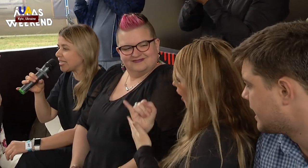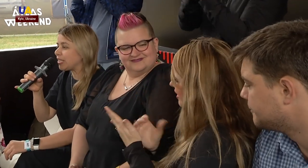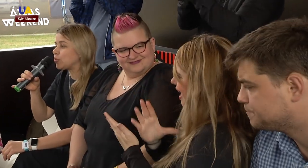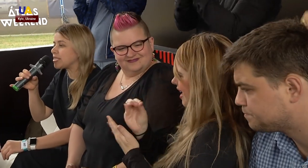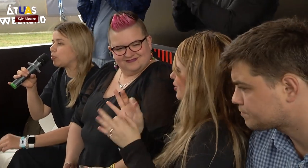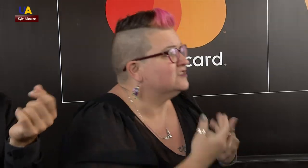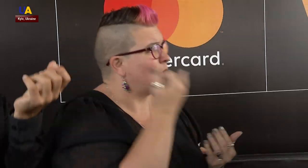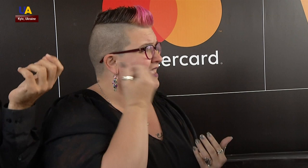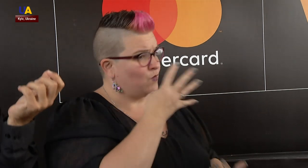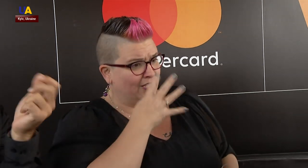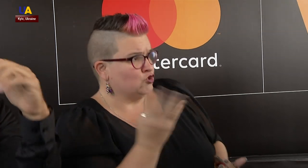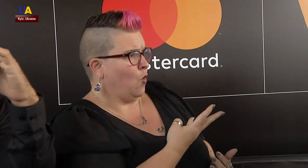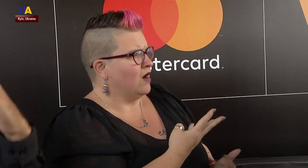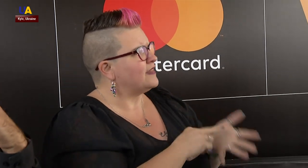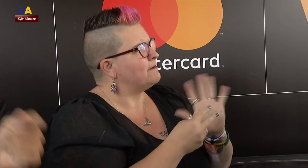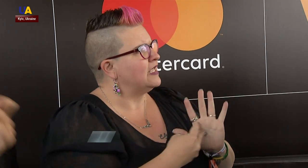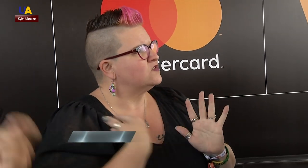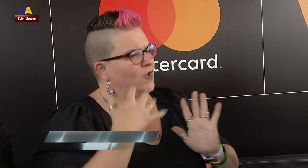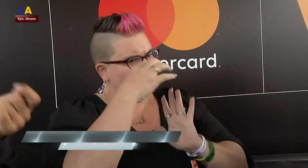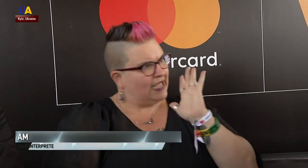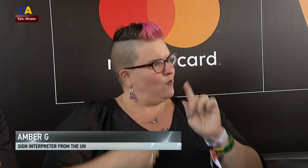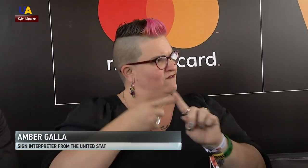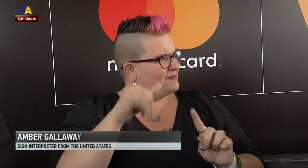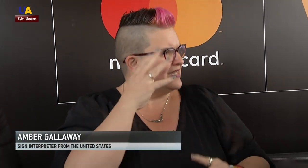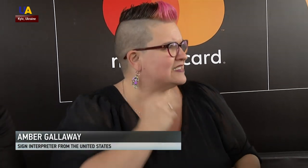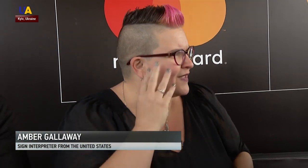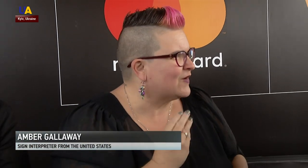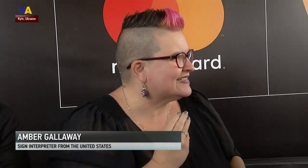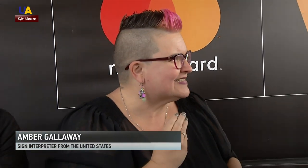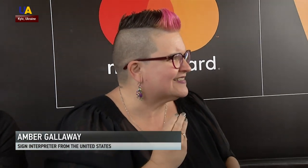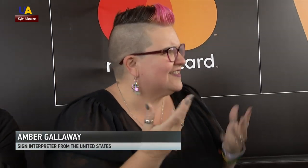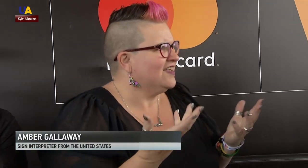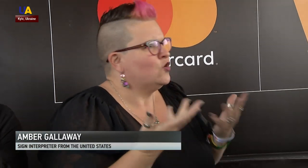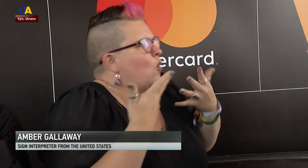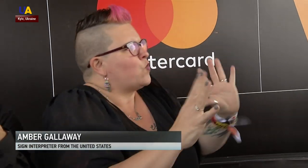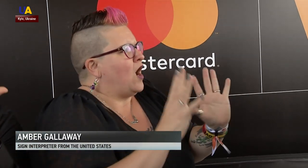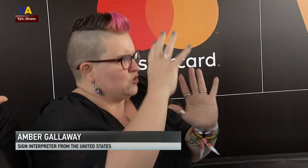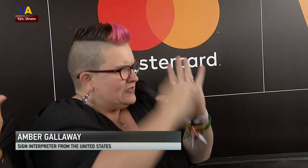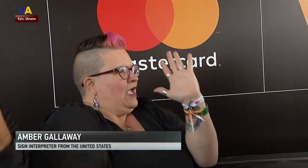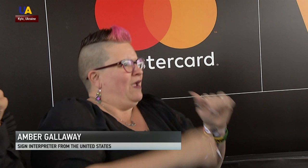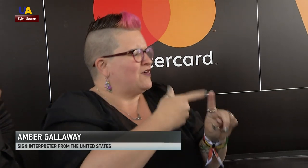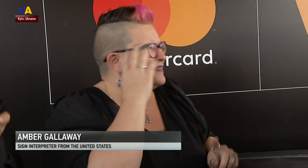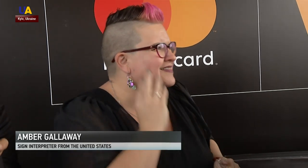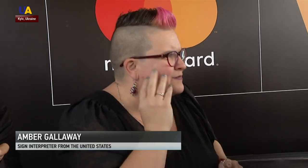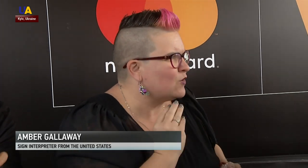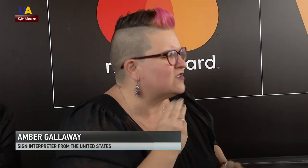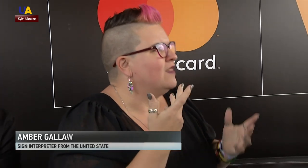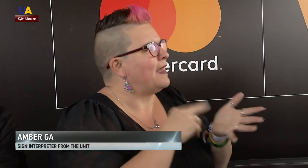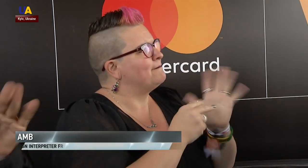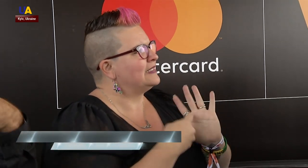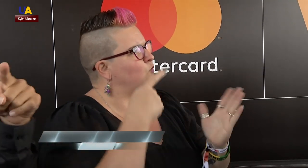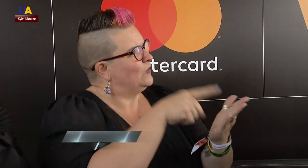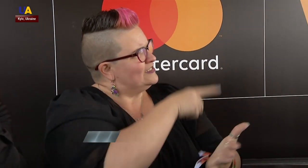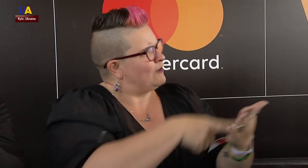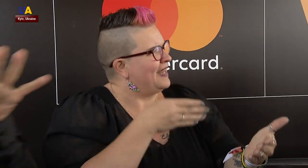words. The guitar has a voice, you know, the drum has a voice, and if we don't communicate that to the community, we're taking